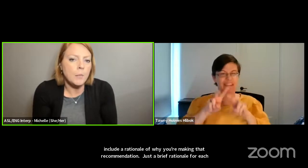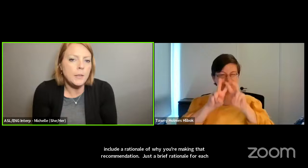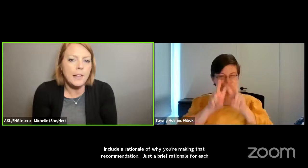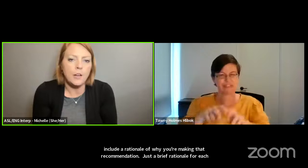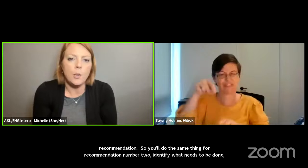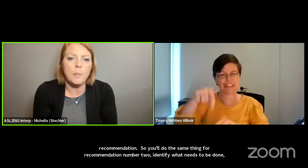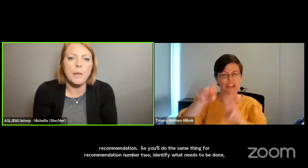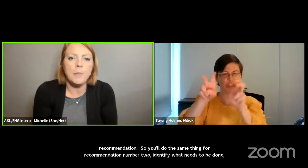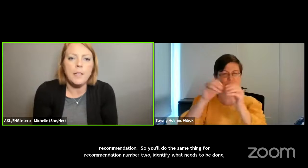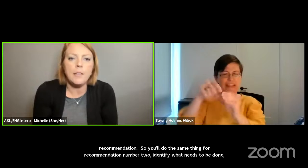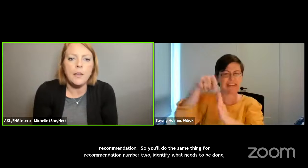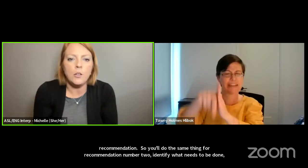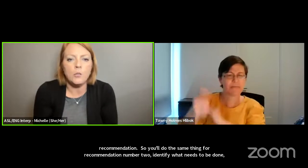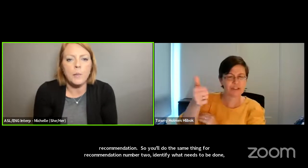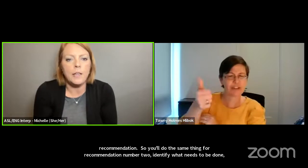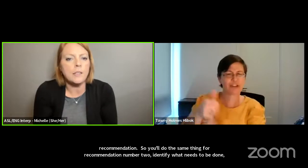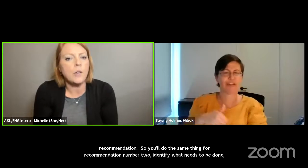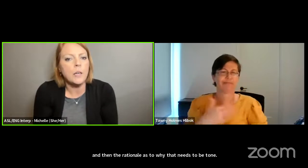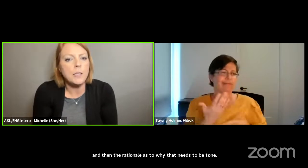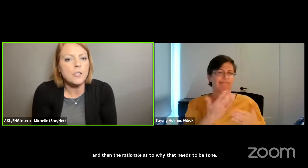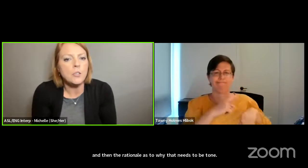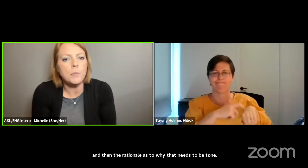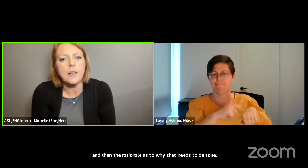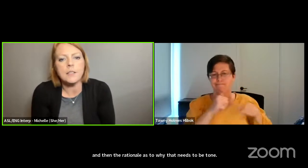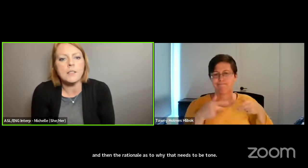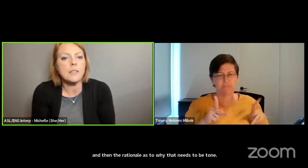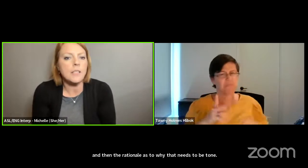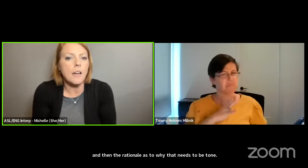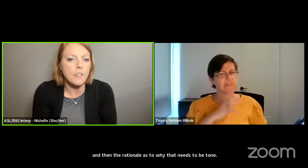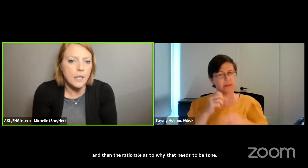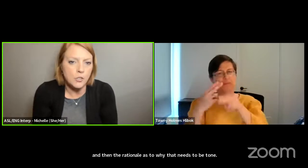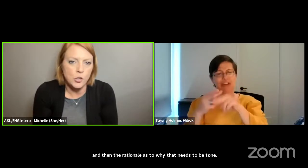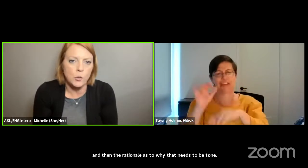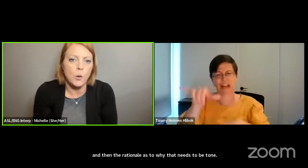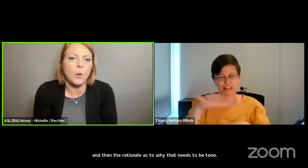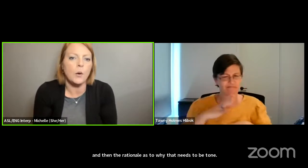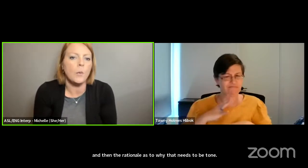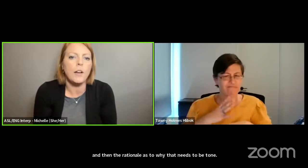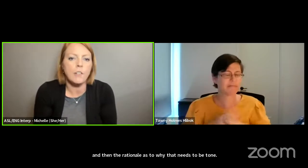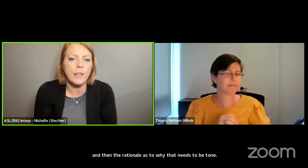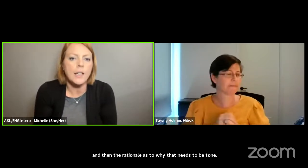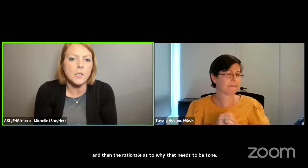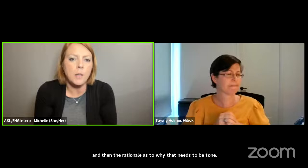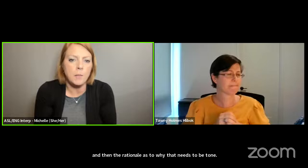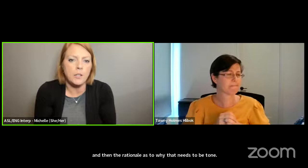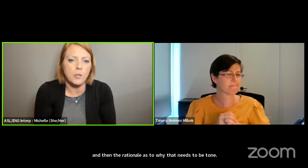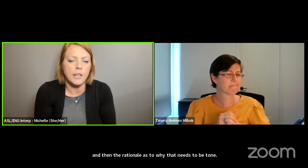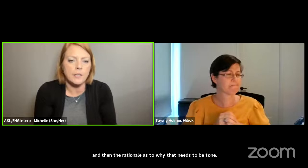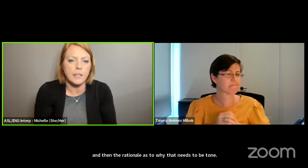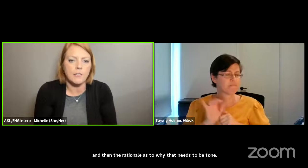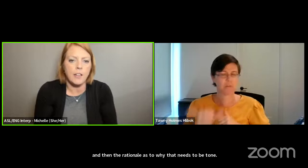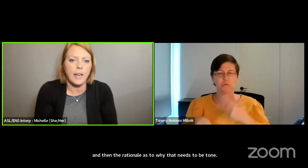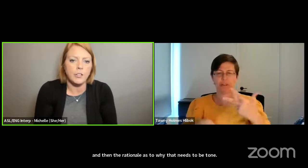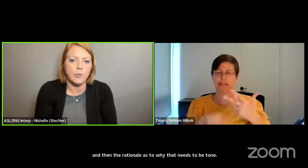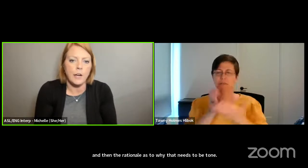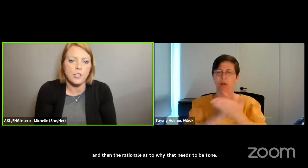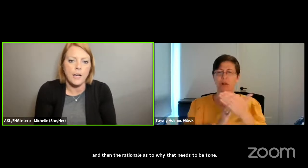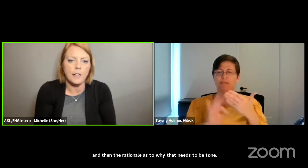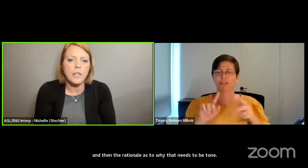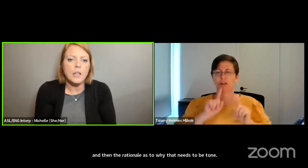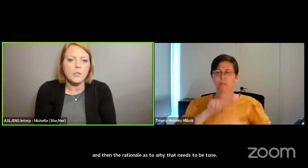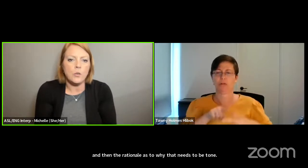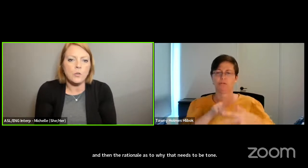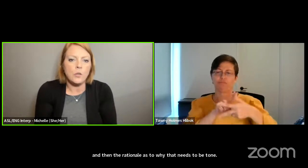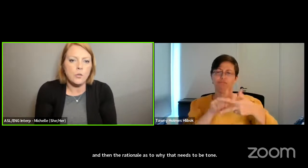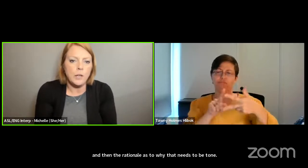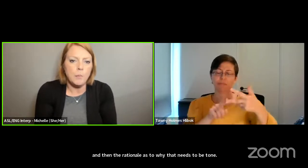and you can't complete that, or it might be that you're making this recommendation because it's a staffing issue, or whatever the case may be. You can identify that in your